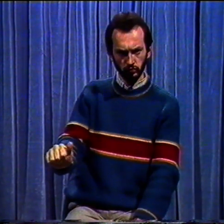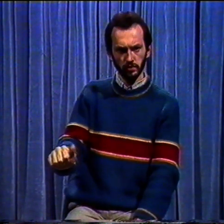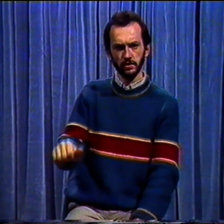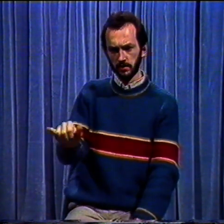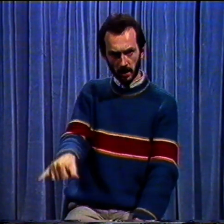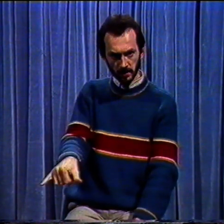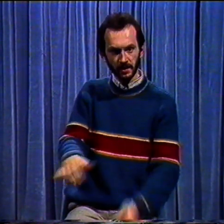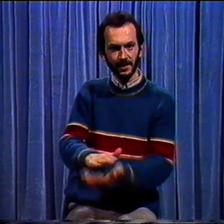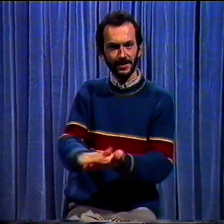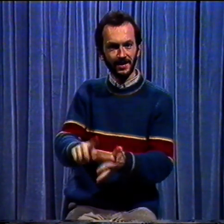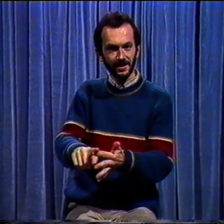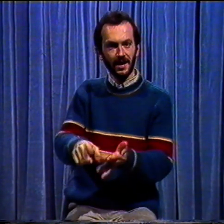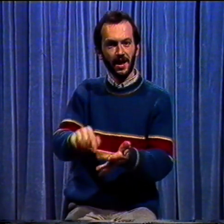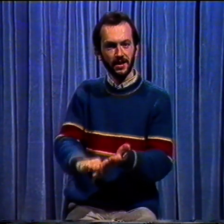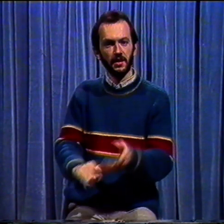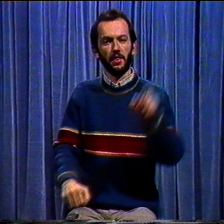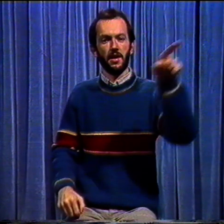respond, yes, he is there.